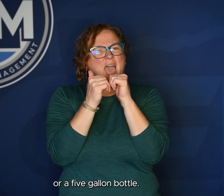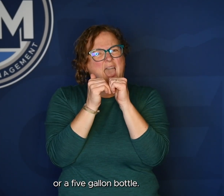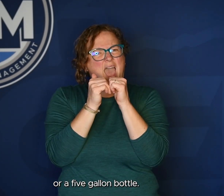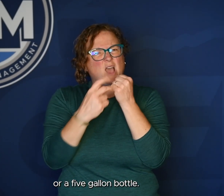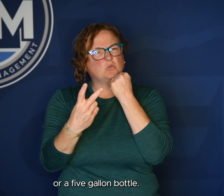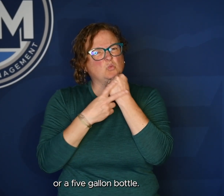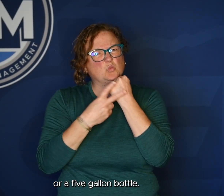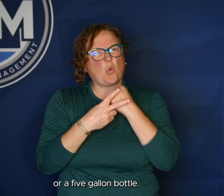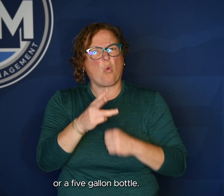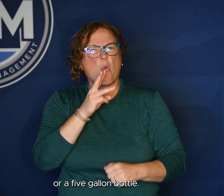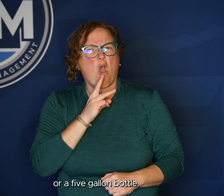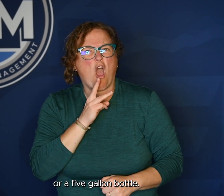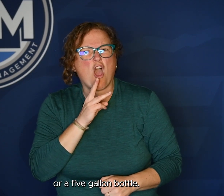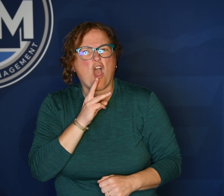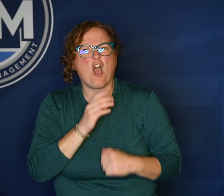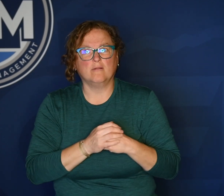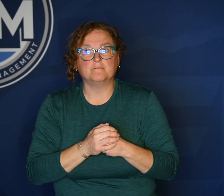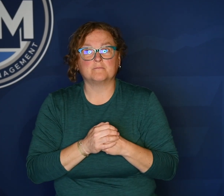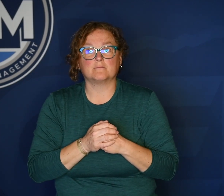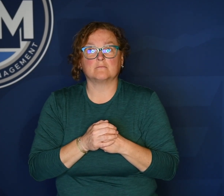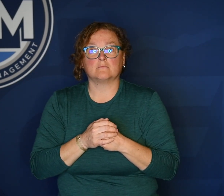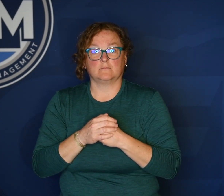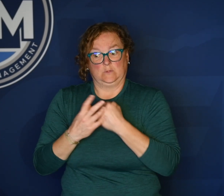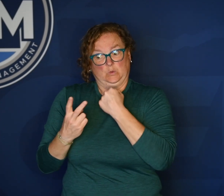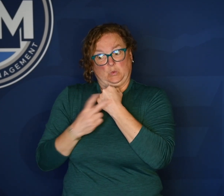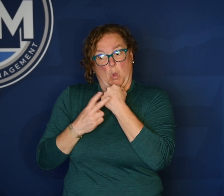gallon bottle.